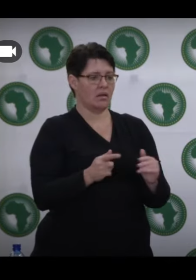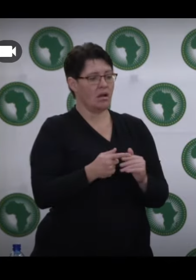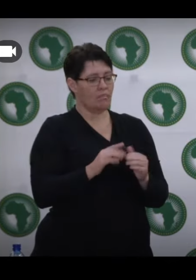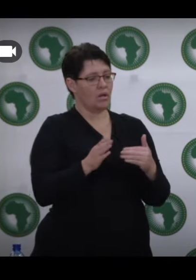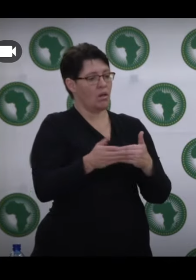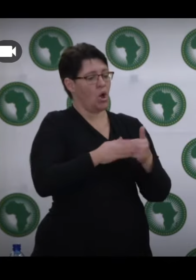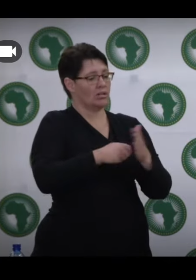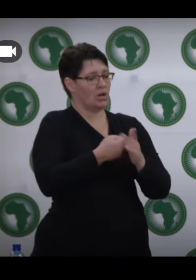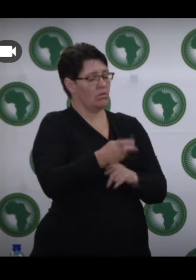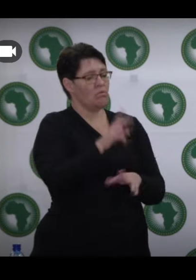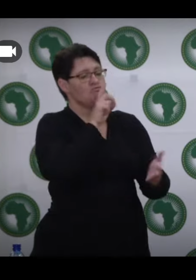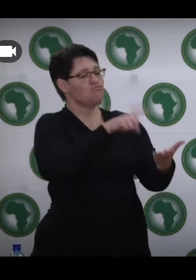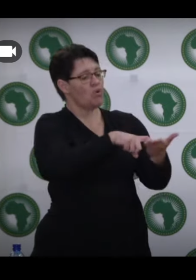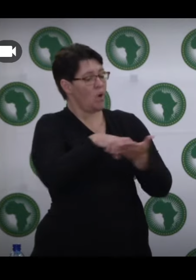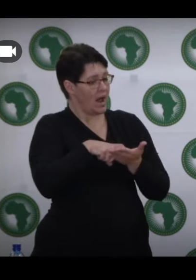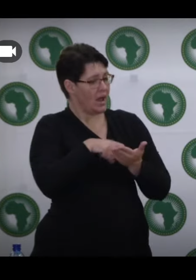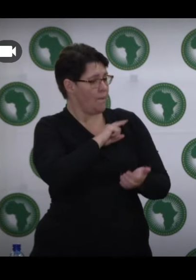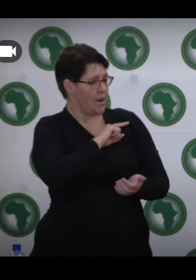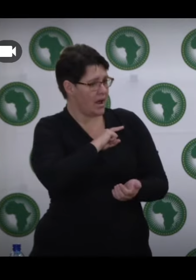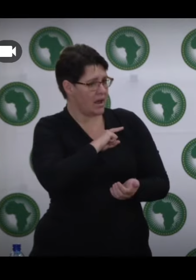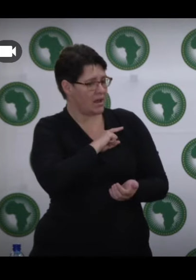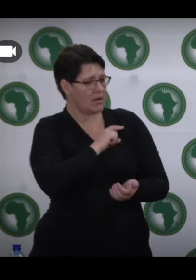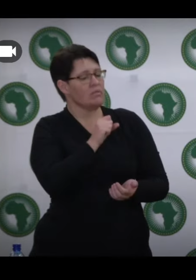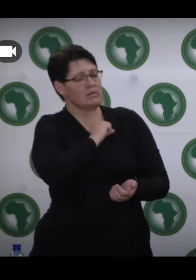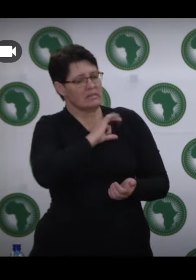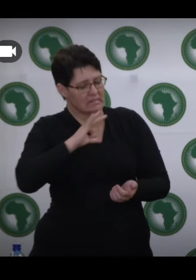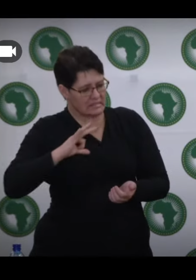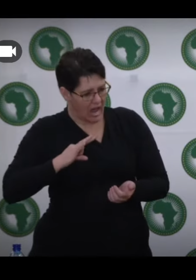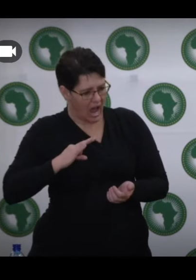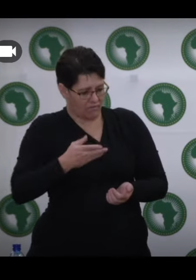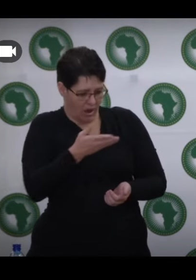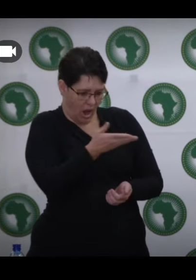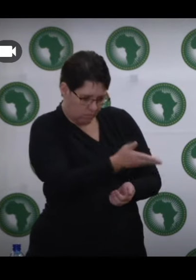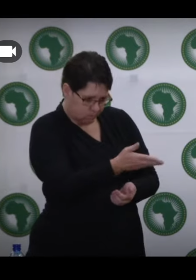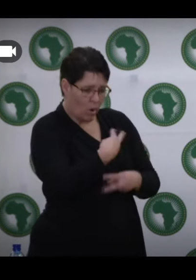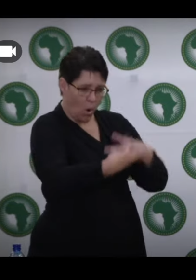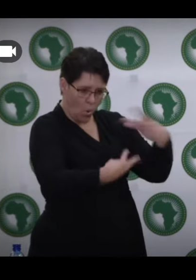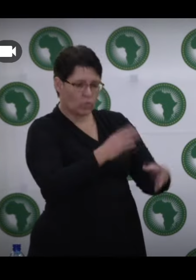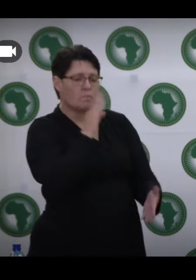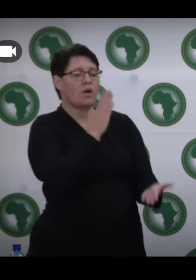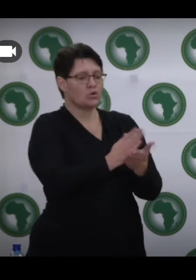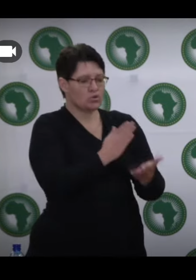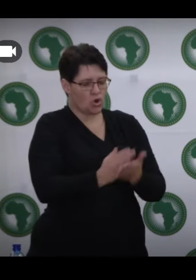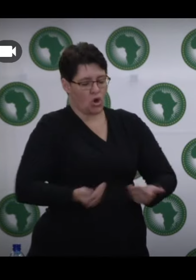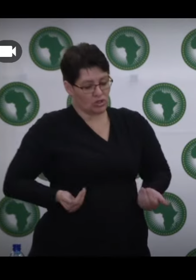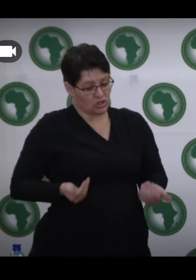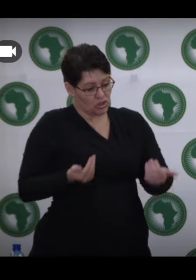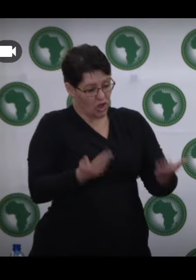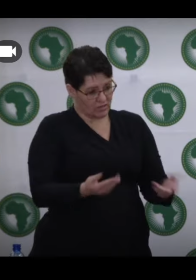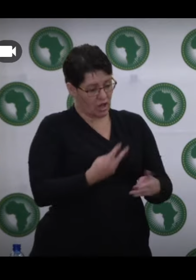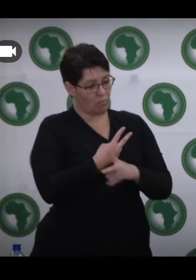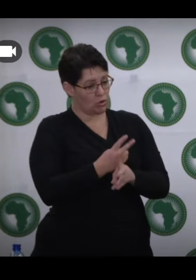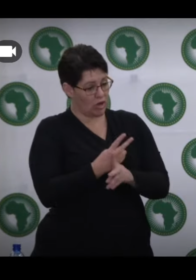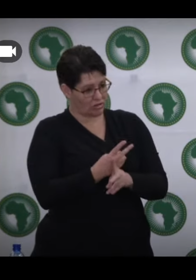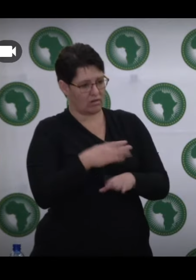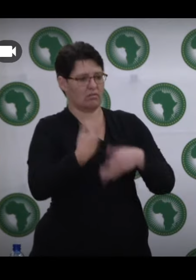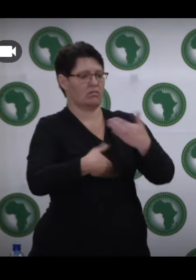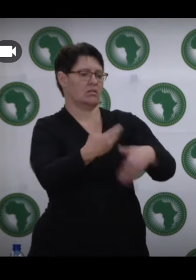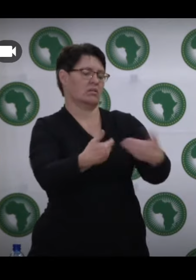during the lockdown will be required to do so with the staff required to ensure that the service or production